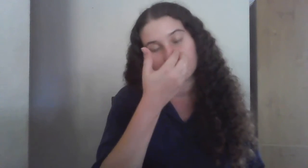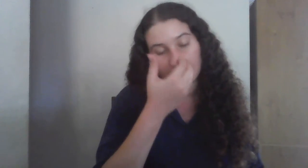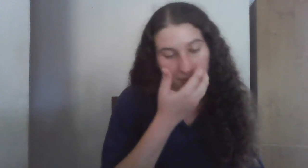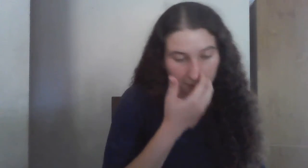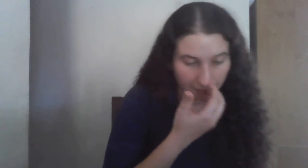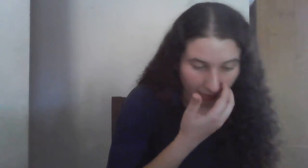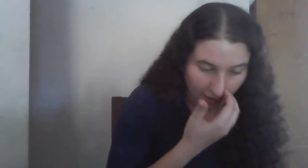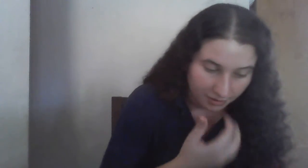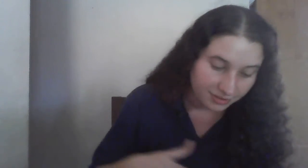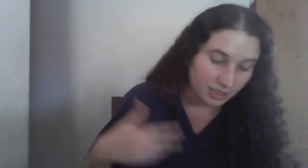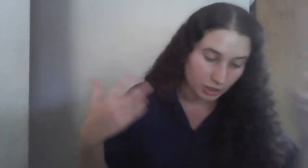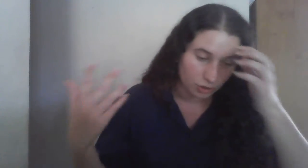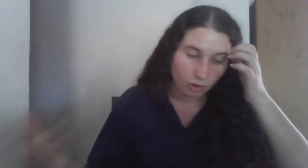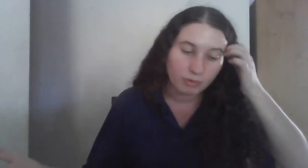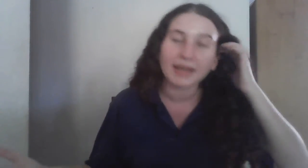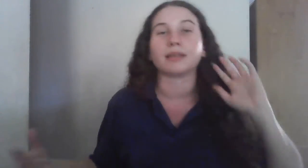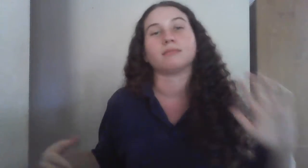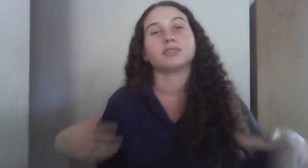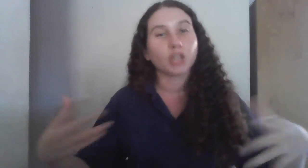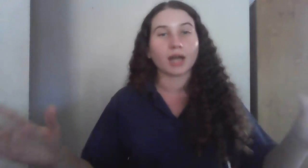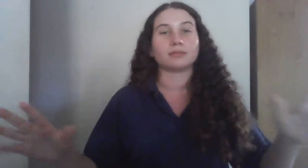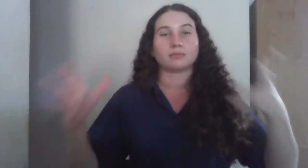same thing. Finish, already, done.